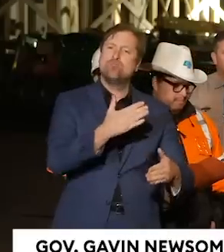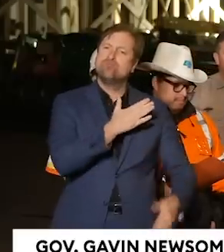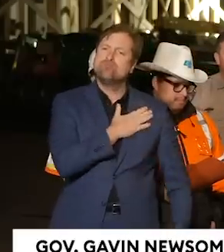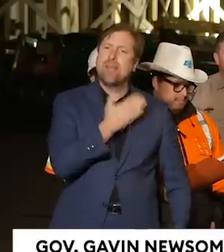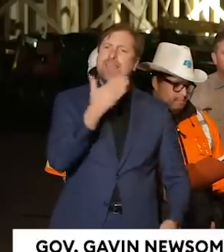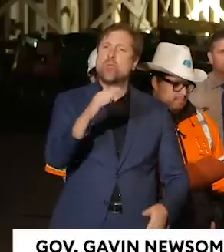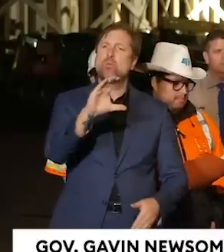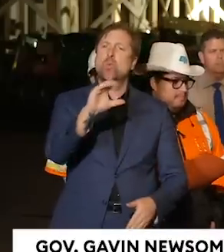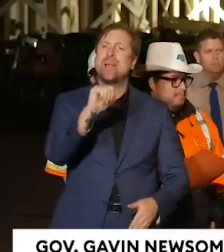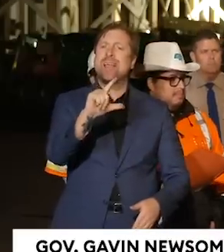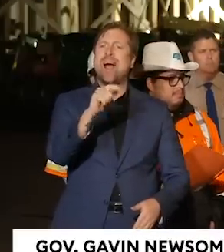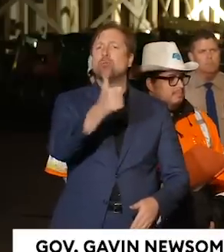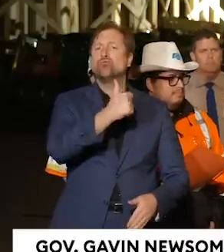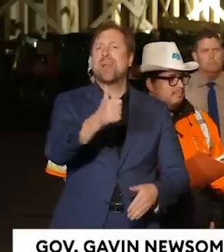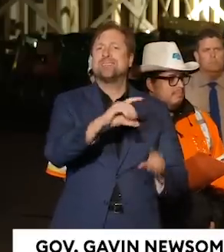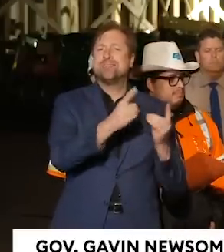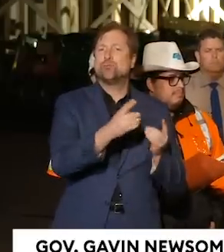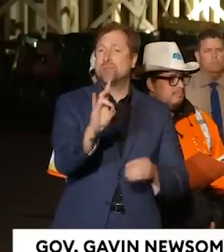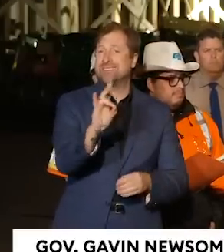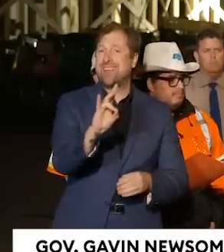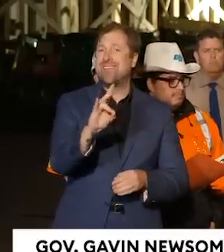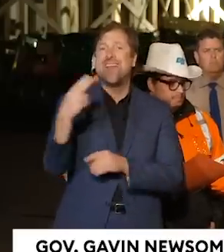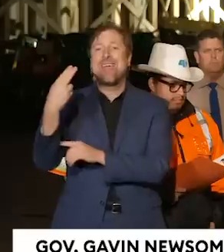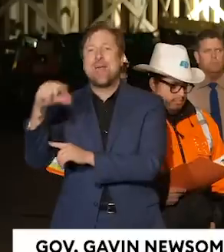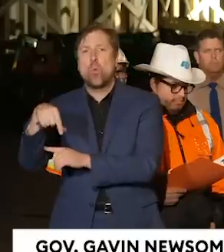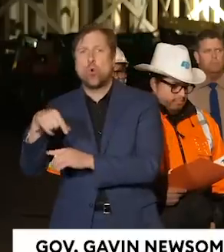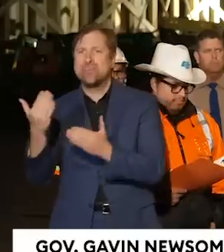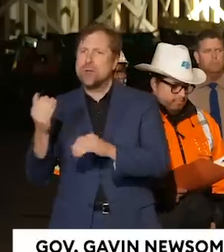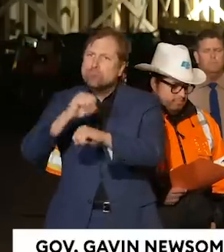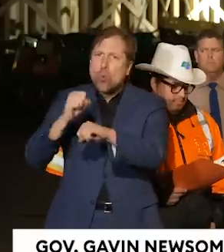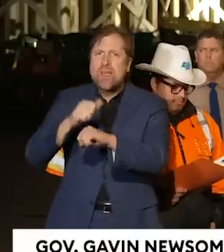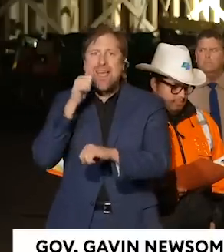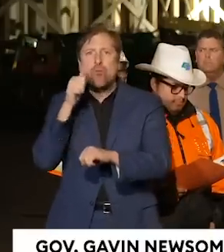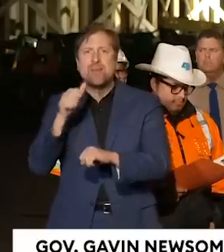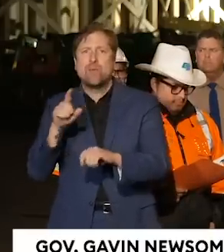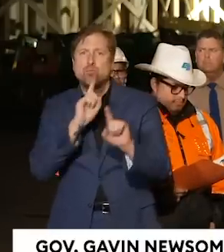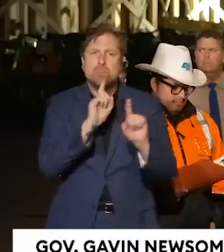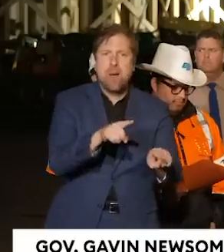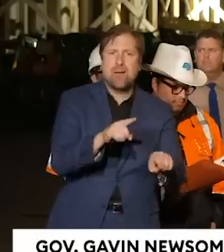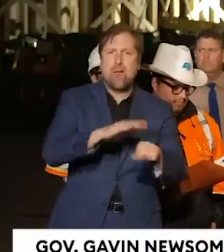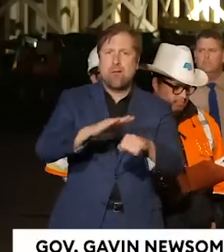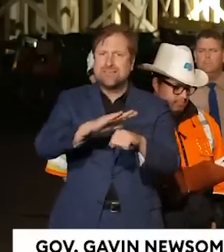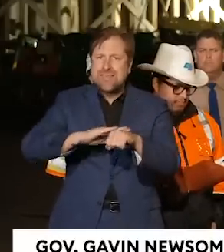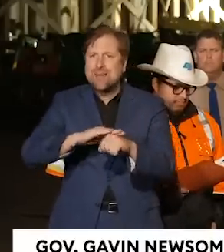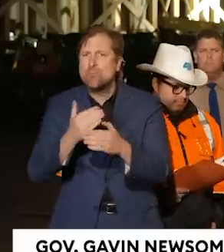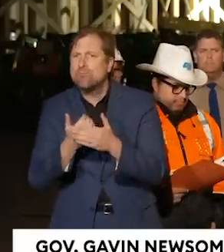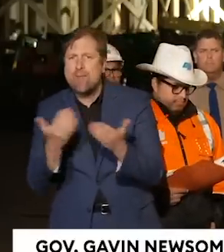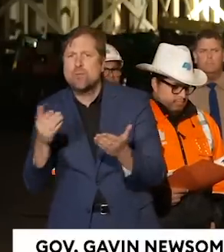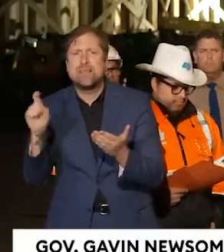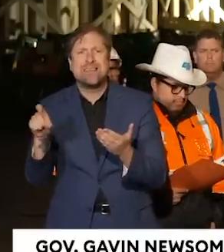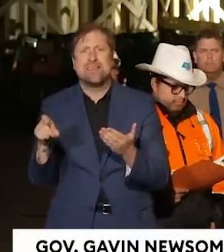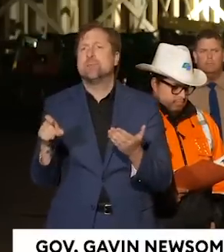District 7 and the Caltrans team from headquarters, who have been here every single day, responsive on site to anything that was